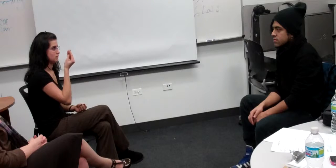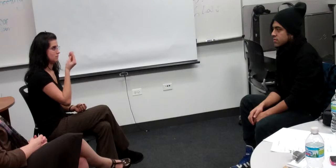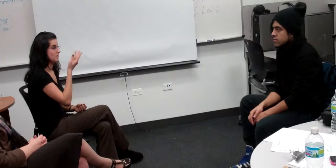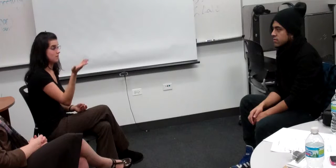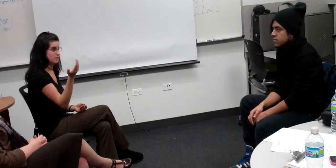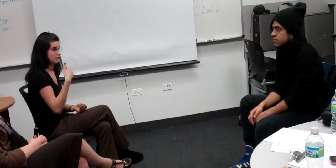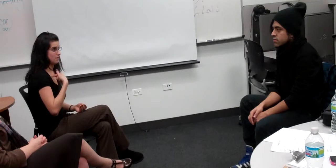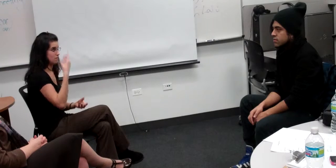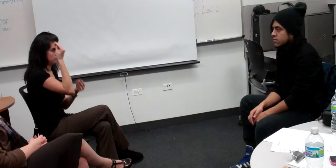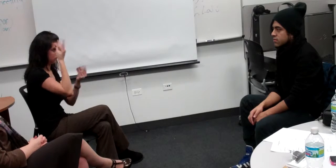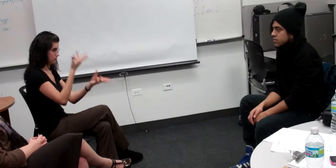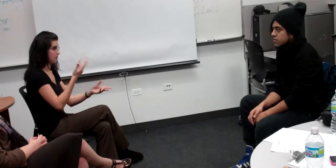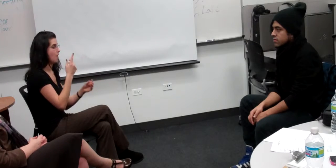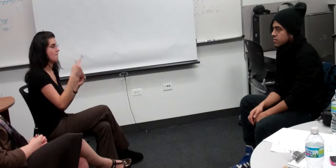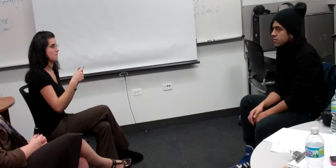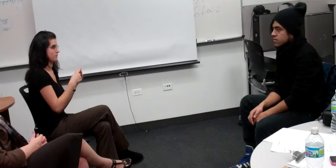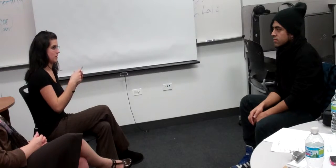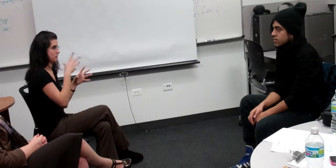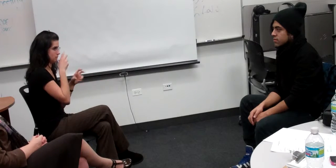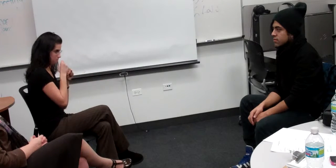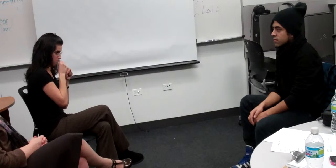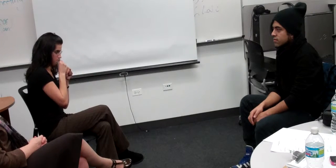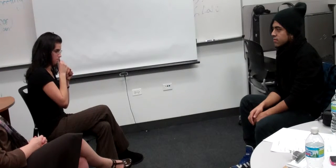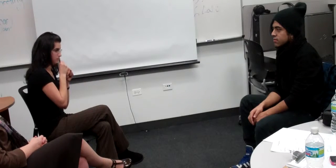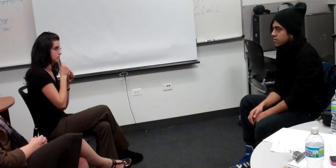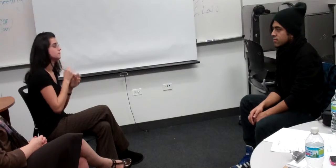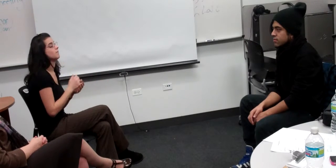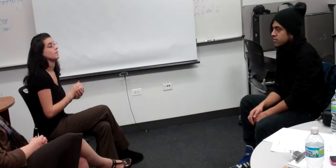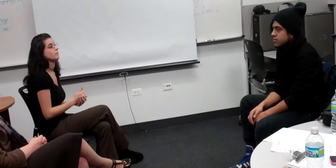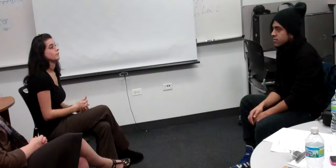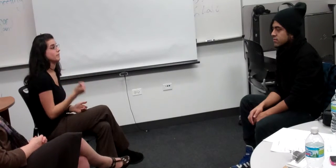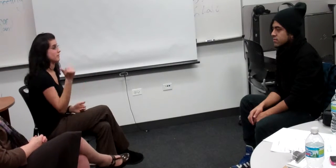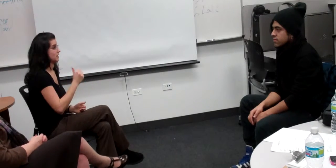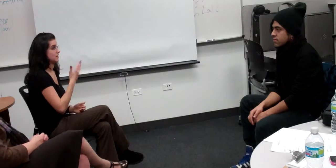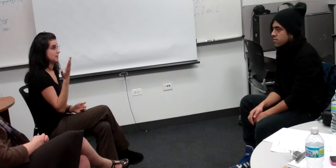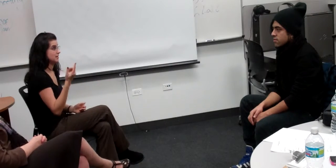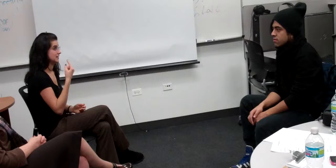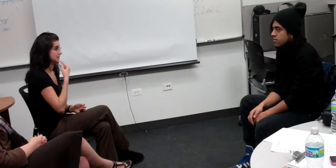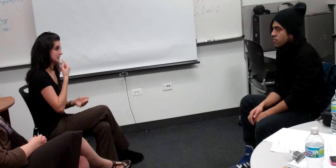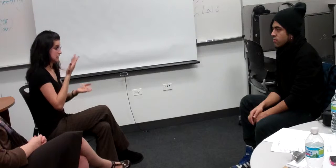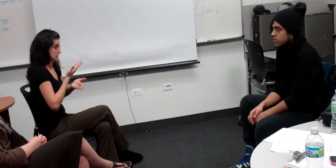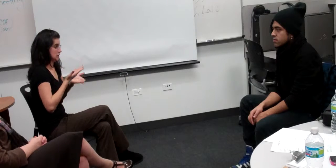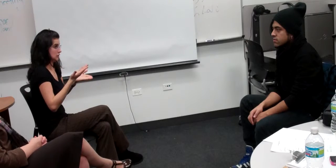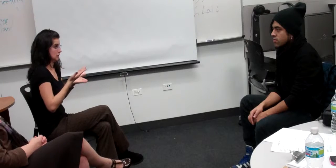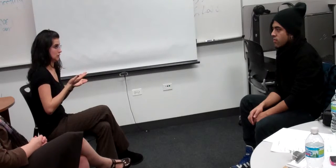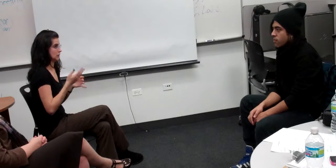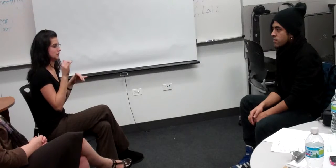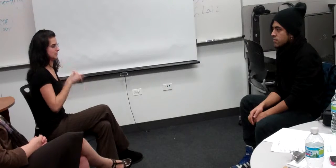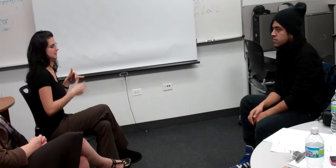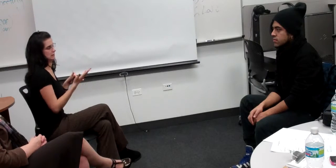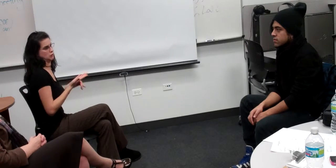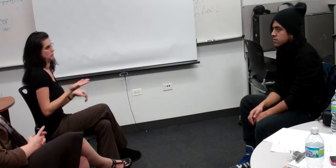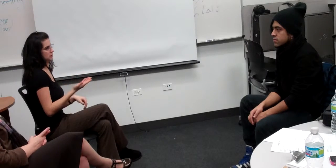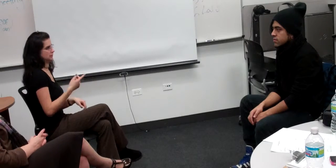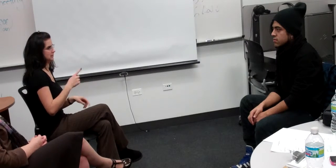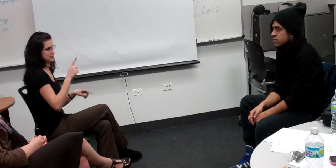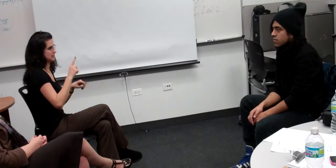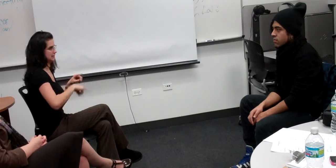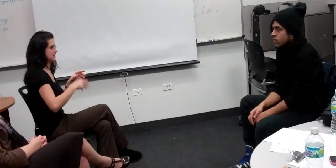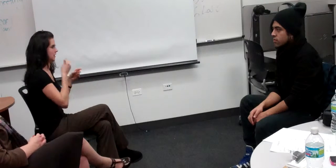confidentiality. Whatever you say here stays here. I won't share it with anyone. But I do have a couple exceptions